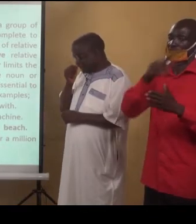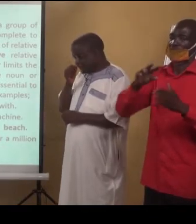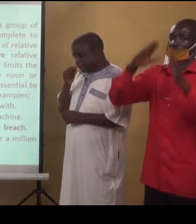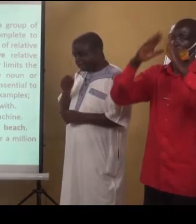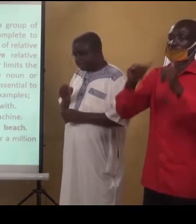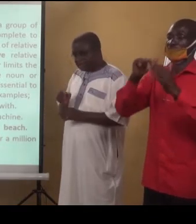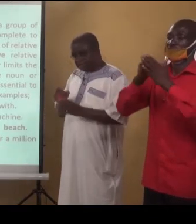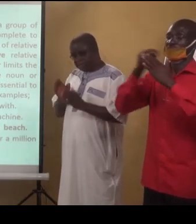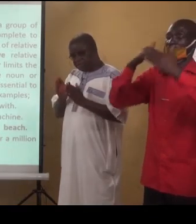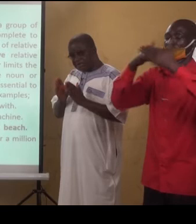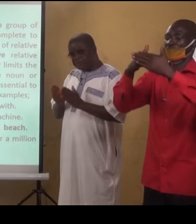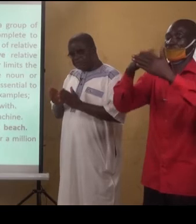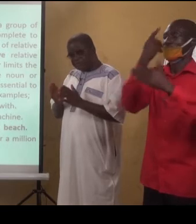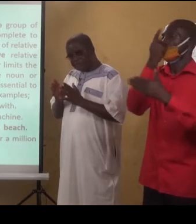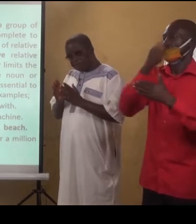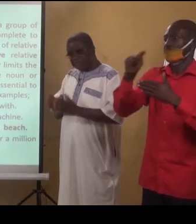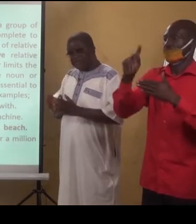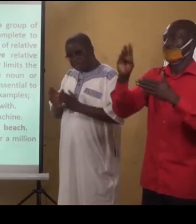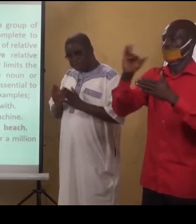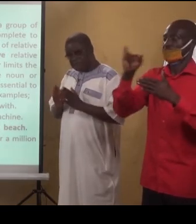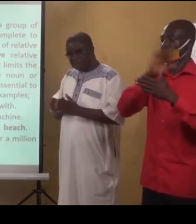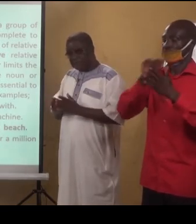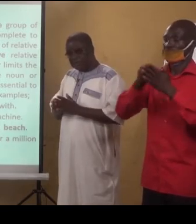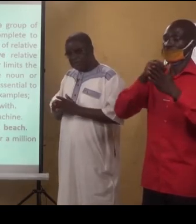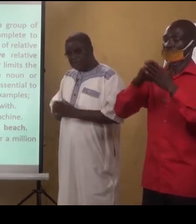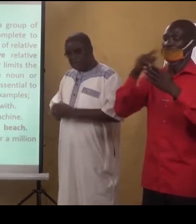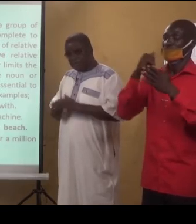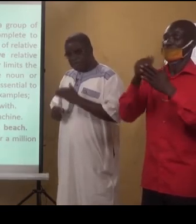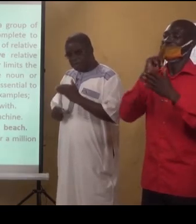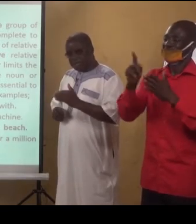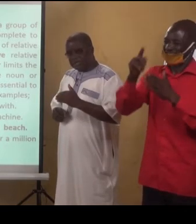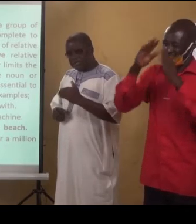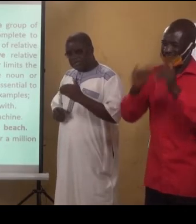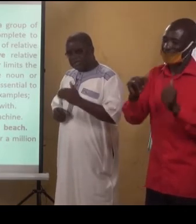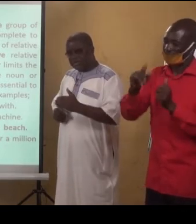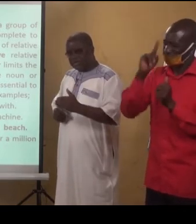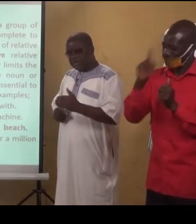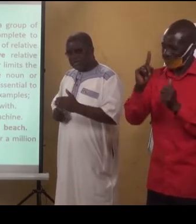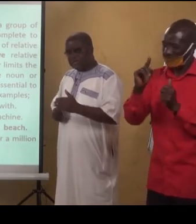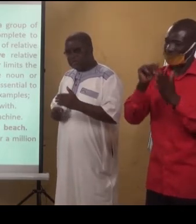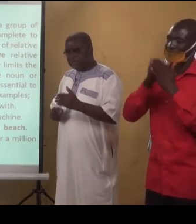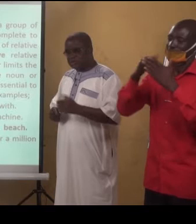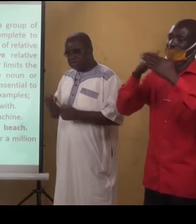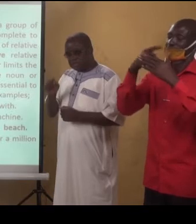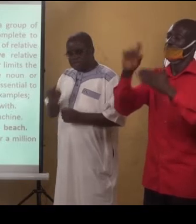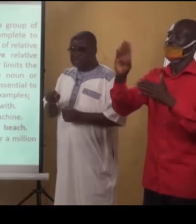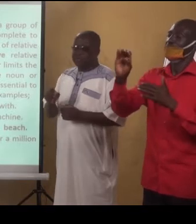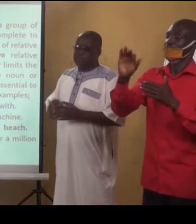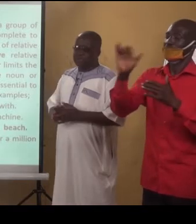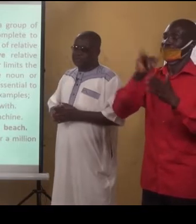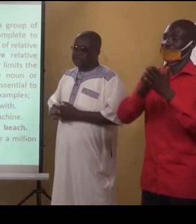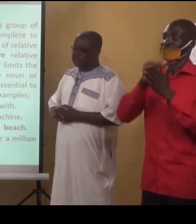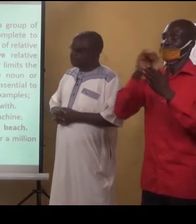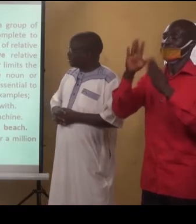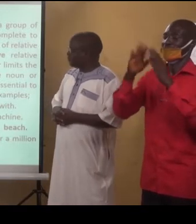that is near the beach. It gives us the specific house. Only one is near the beach, and as such, that is the